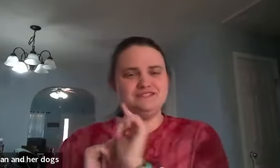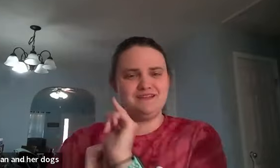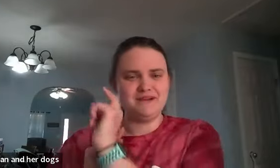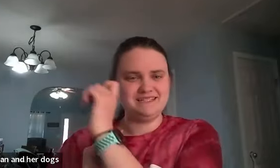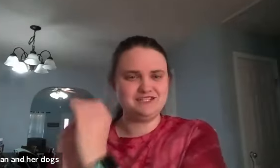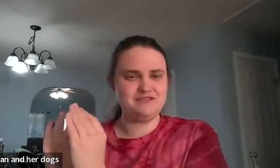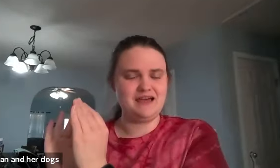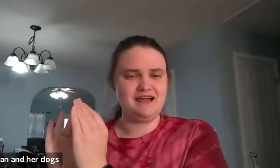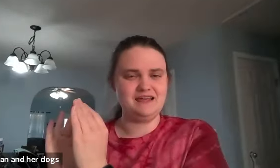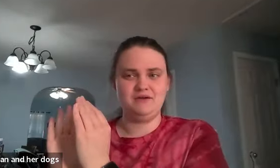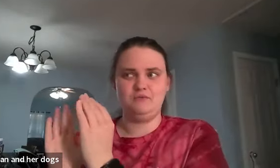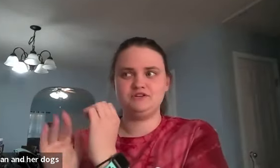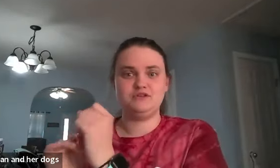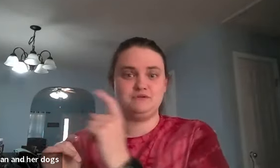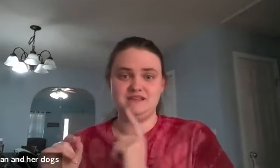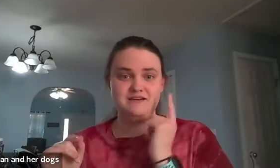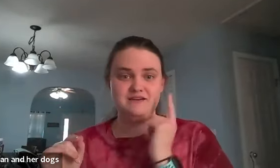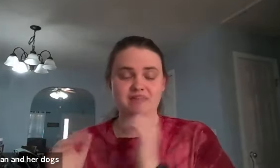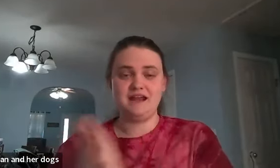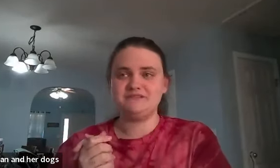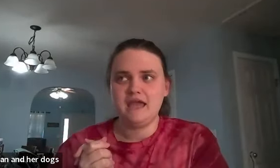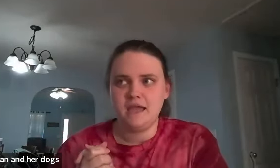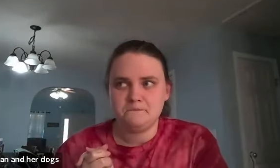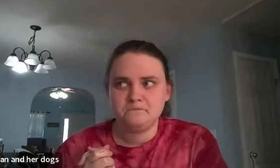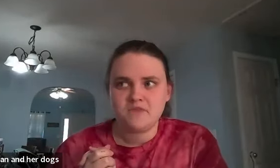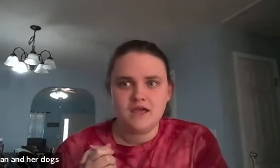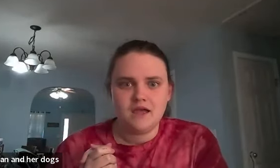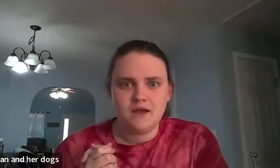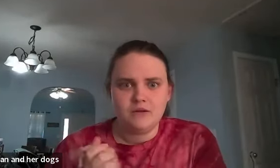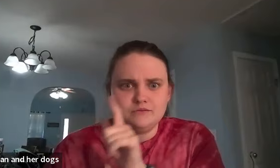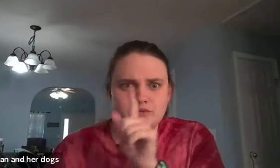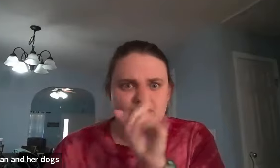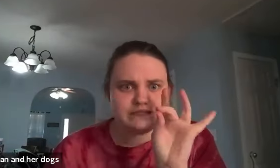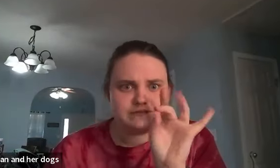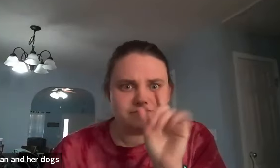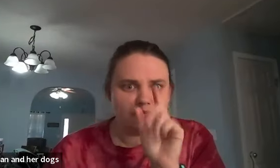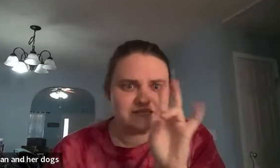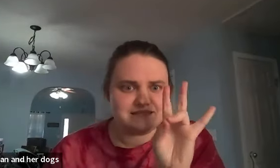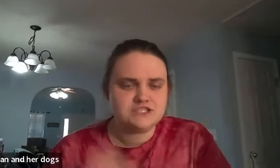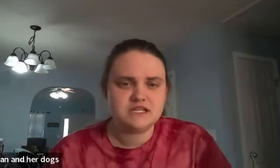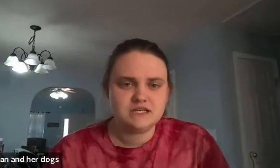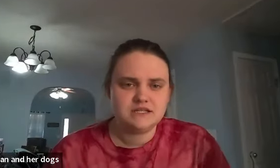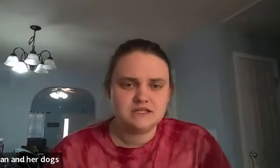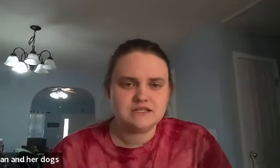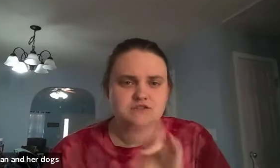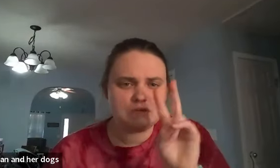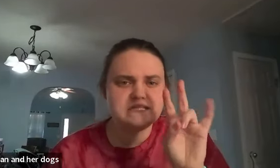to like my teacher that like I worked with who is deaf. And I was like, hey, what is this? What is this? And she's like, that's 20,